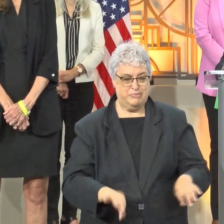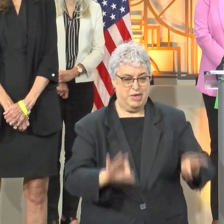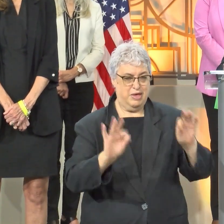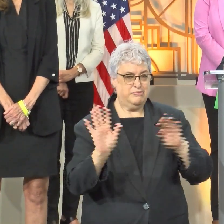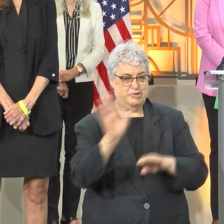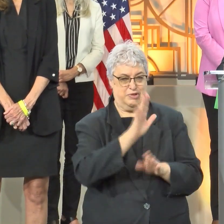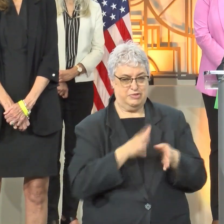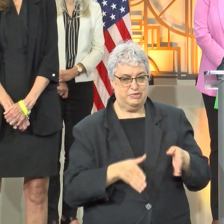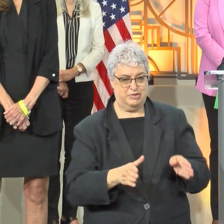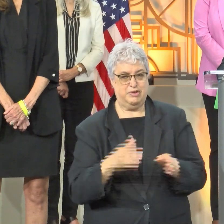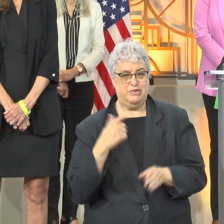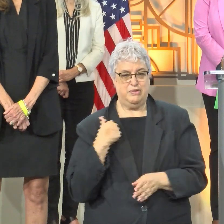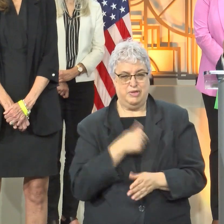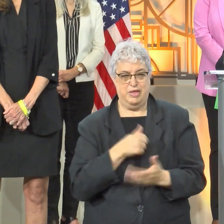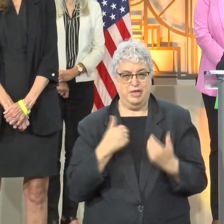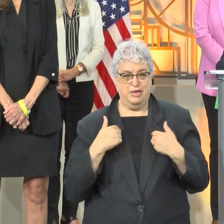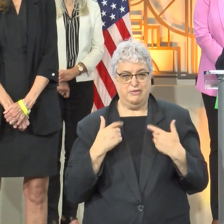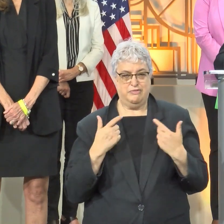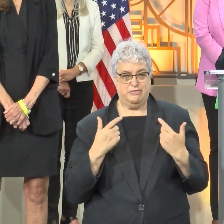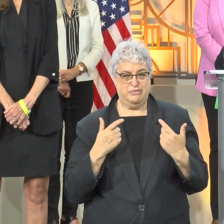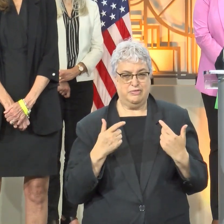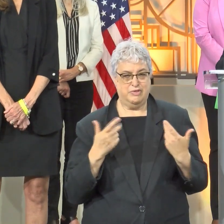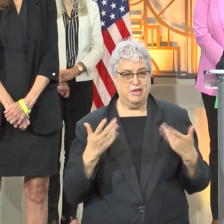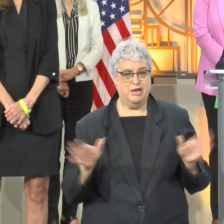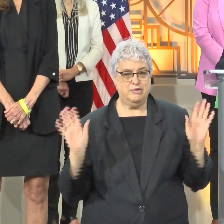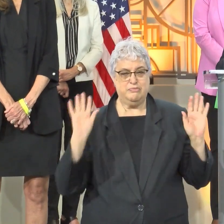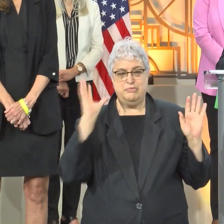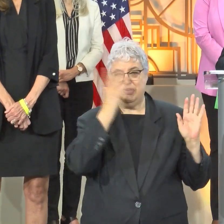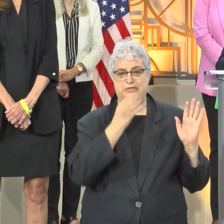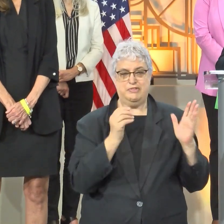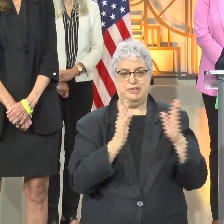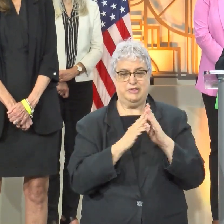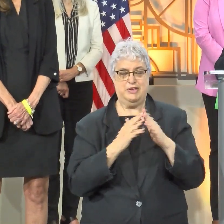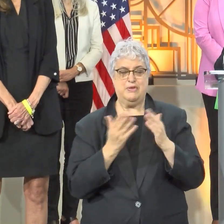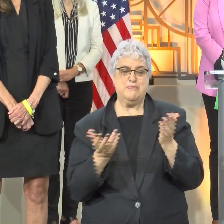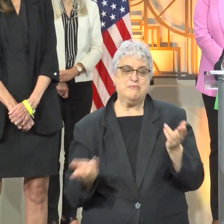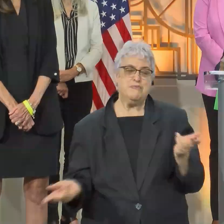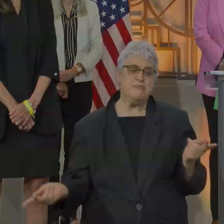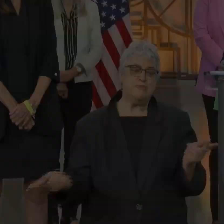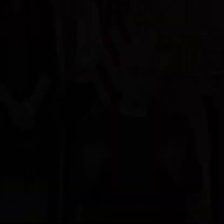street, we'll have it's already a beautiful city, but let's make it even more beautiful.